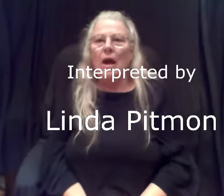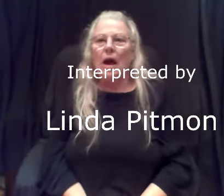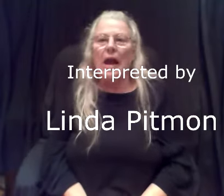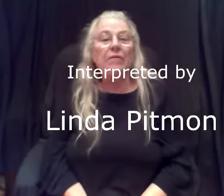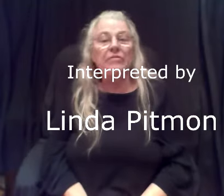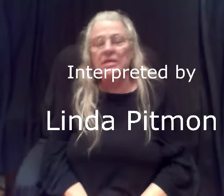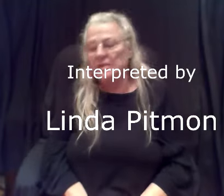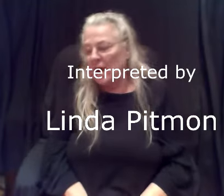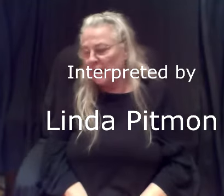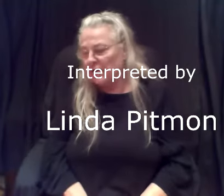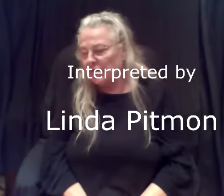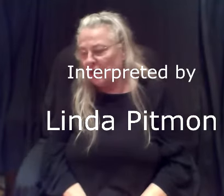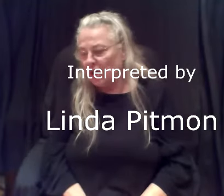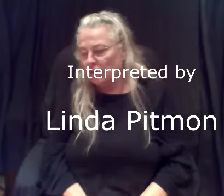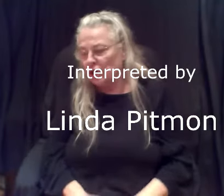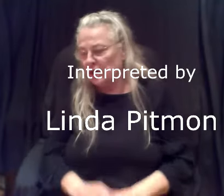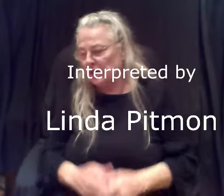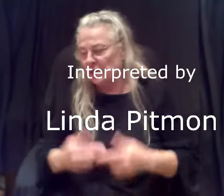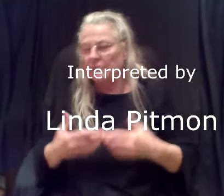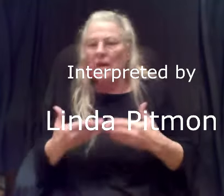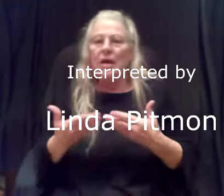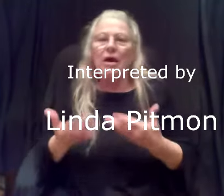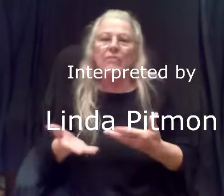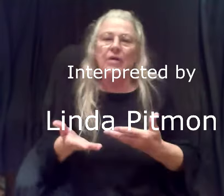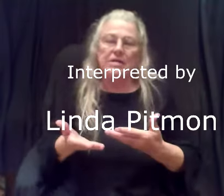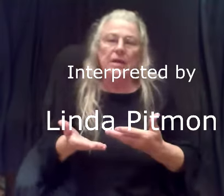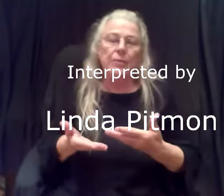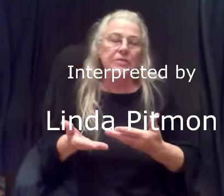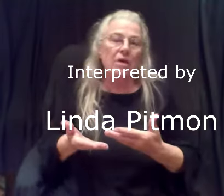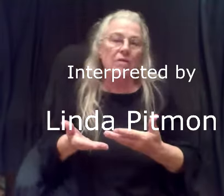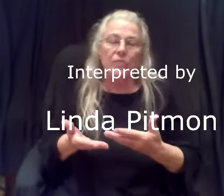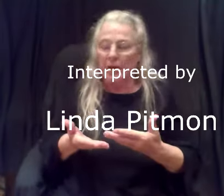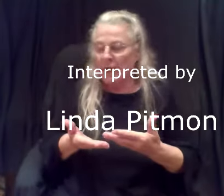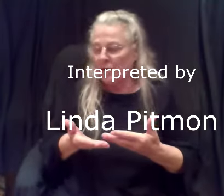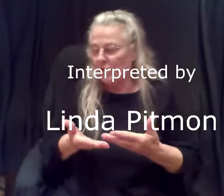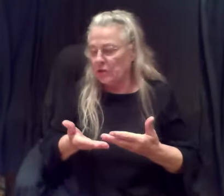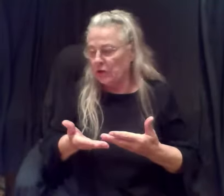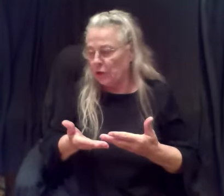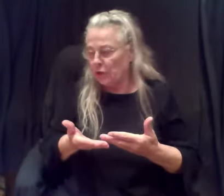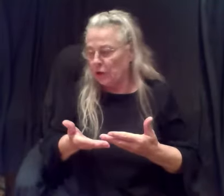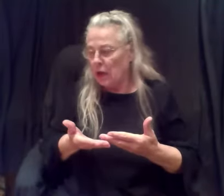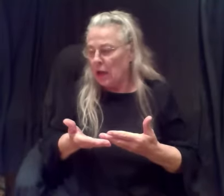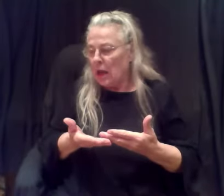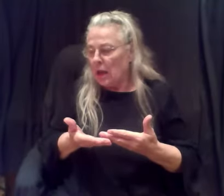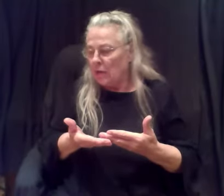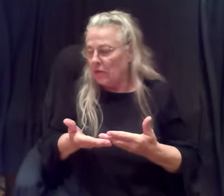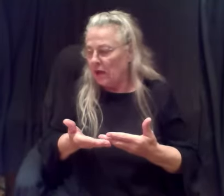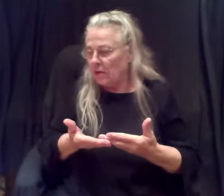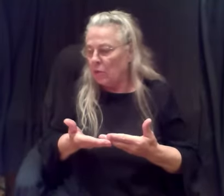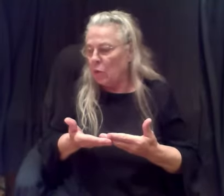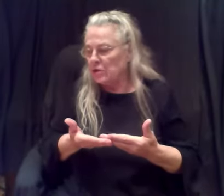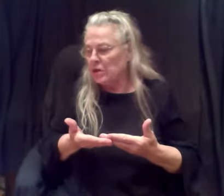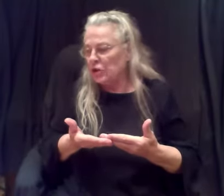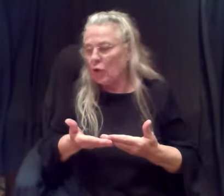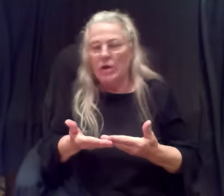I have decided to follow Jesus. A very simple song for beginners to learn. The words that you're going to